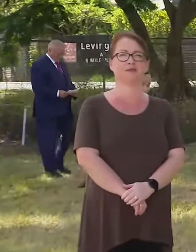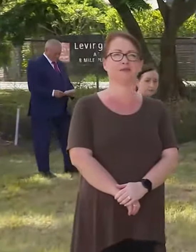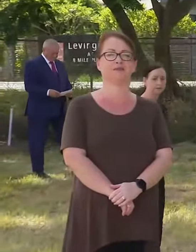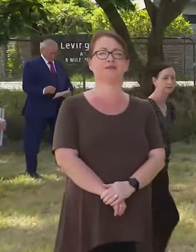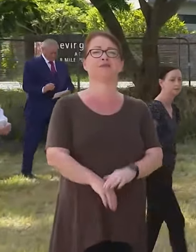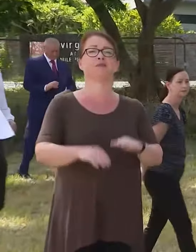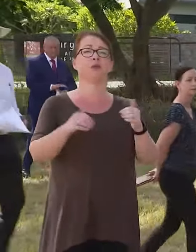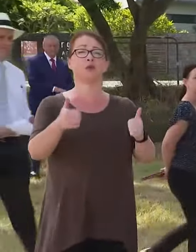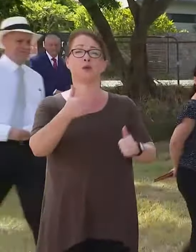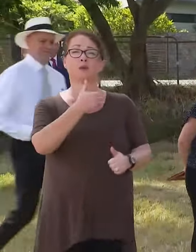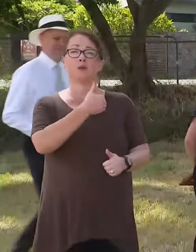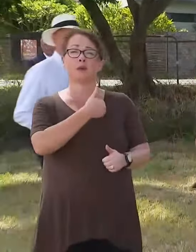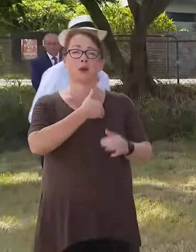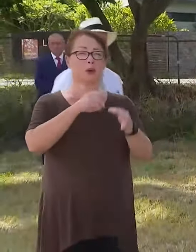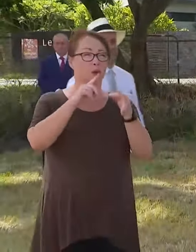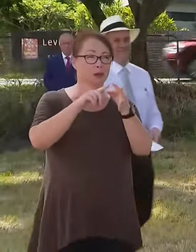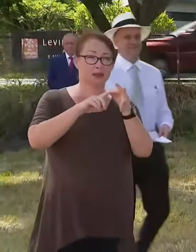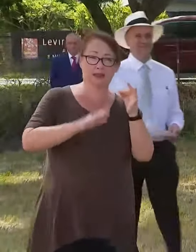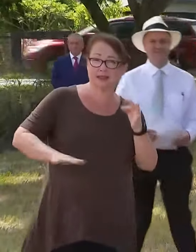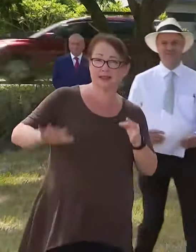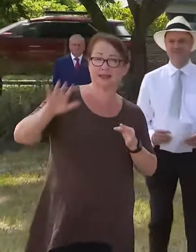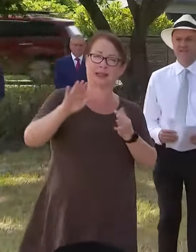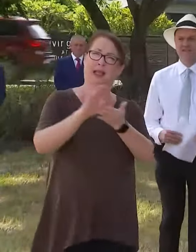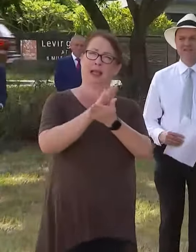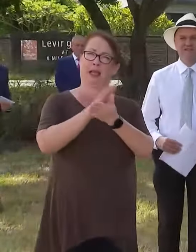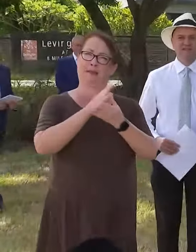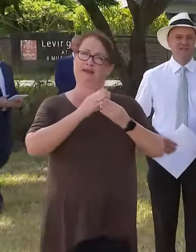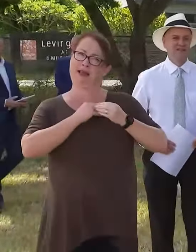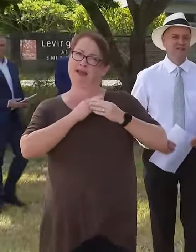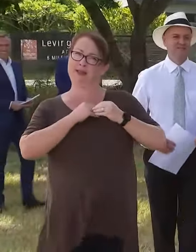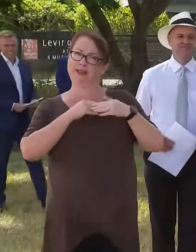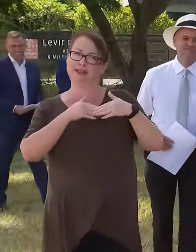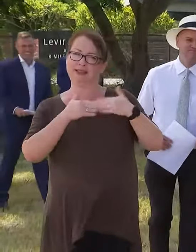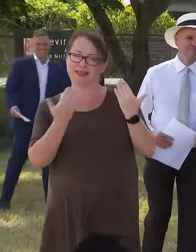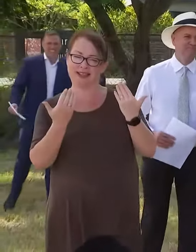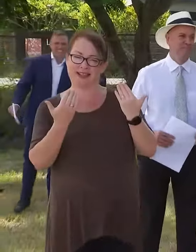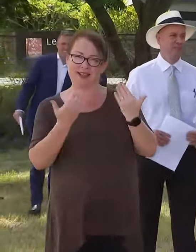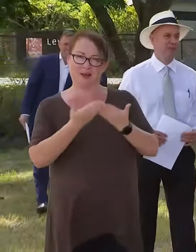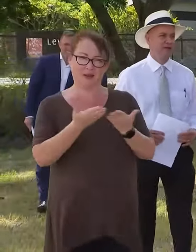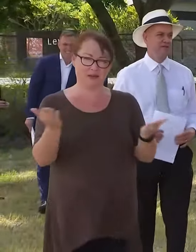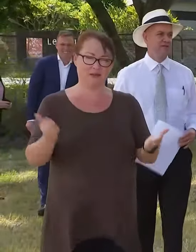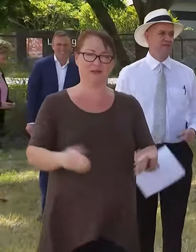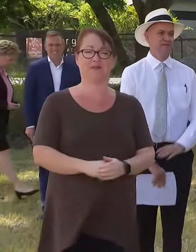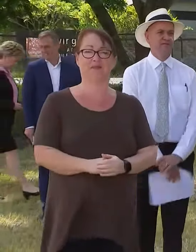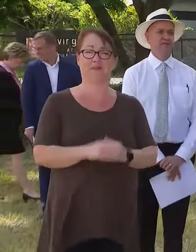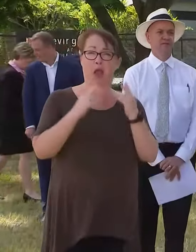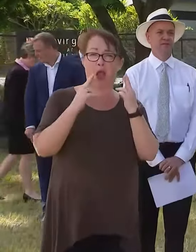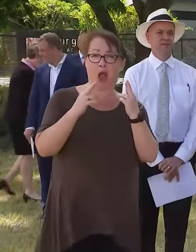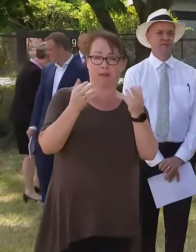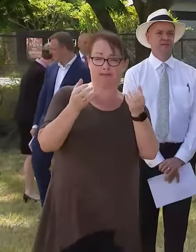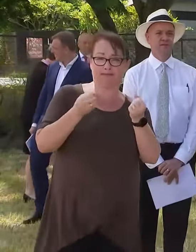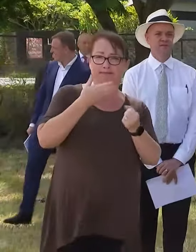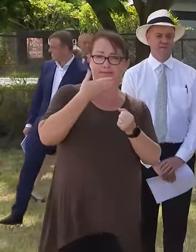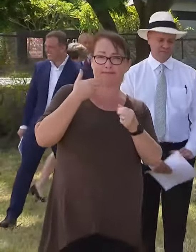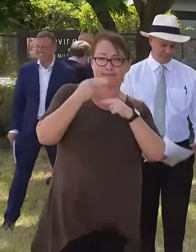Alright, good morning Queensland and happy Valentine's everybody. Hope you all get something